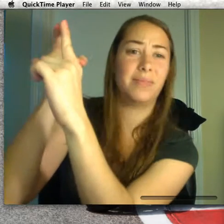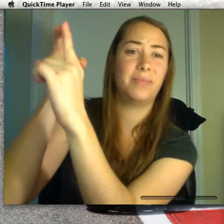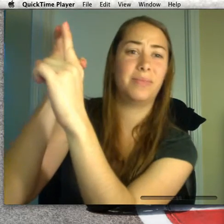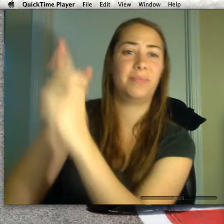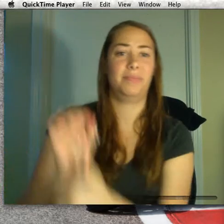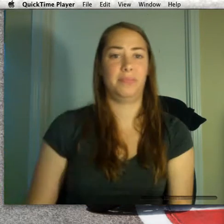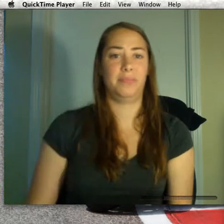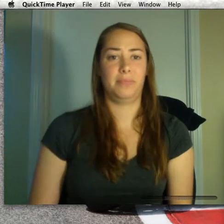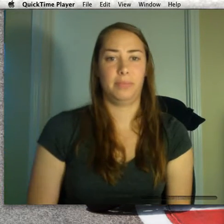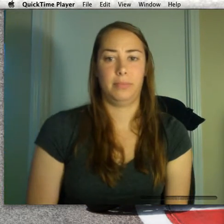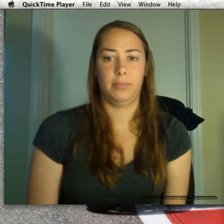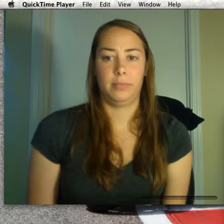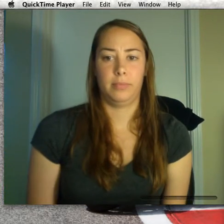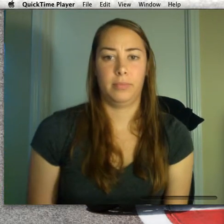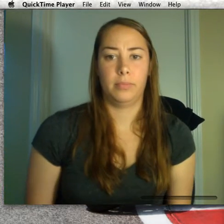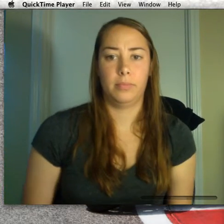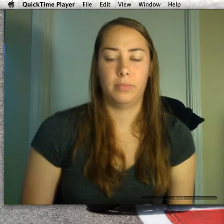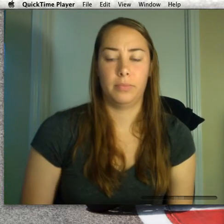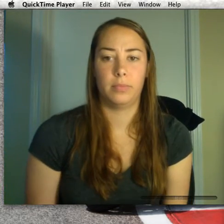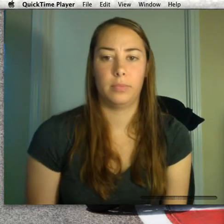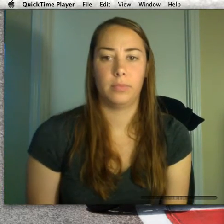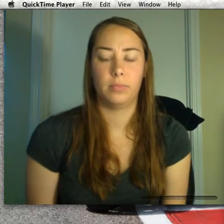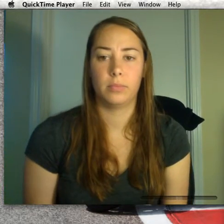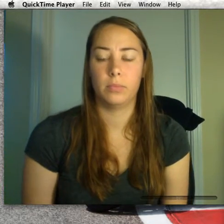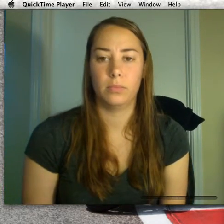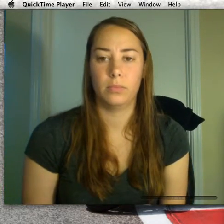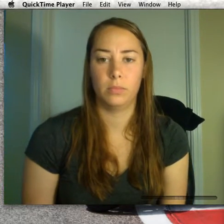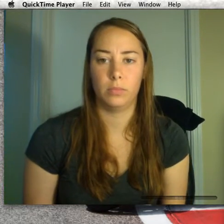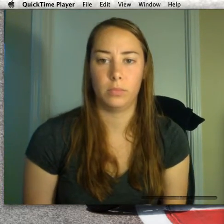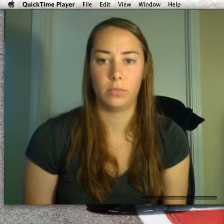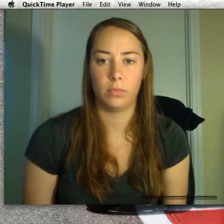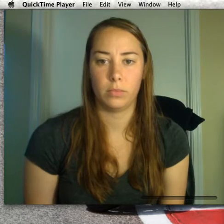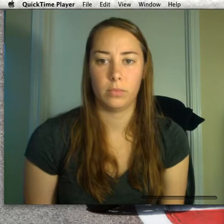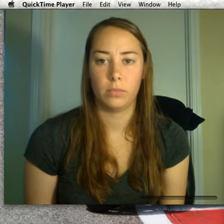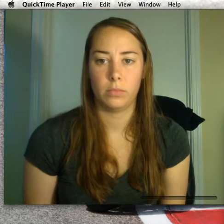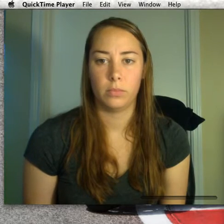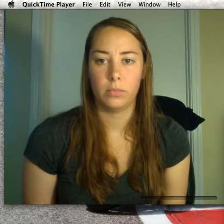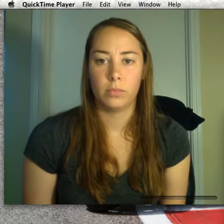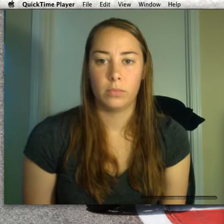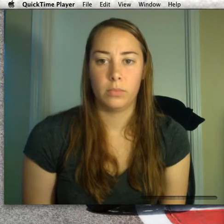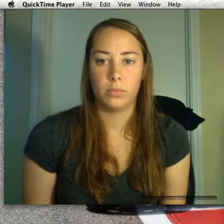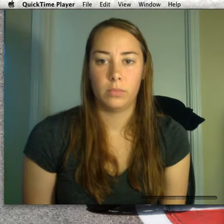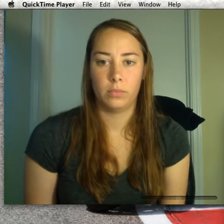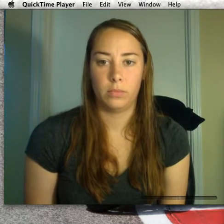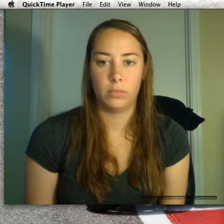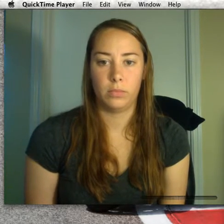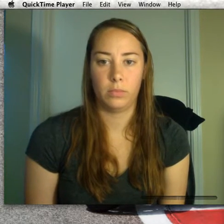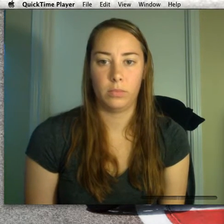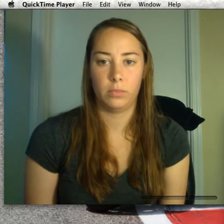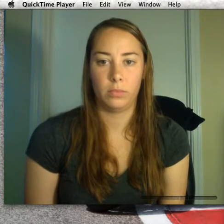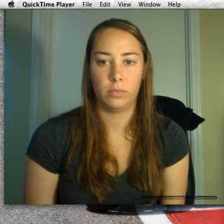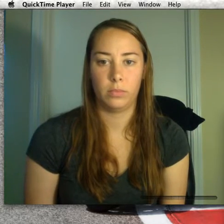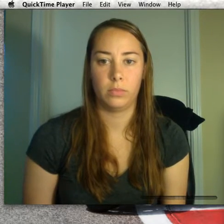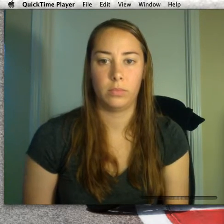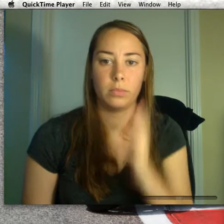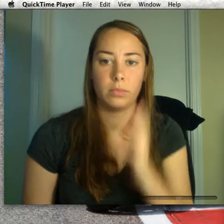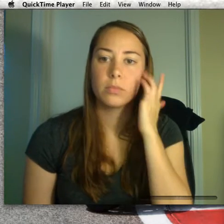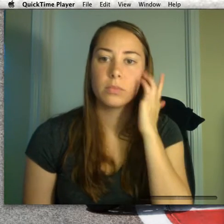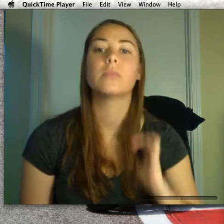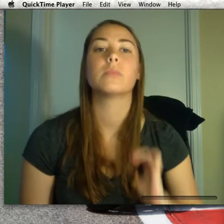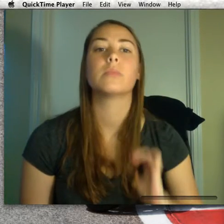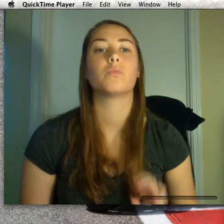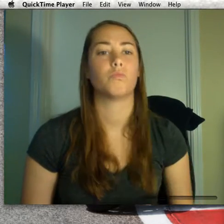you know, doing different things. But at the end of the day, the question becomes, can we have democracy, not just in the ballot box, but